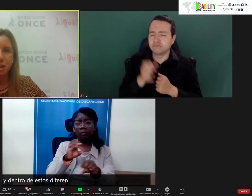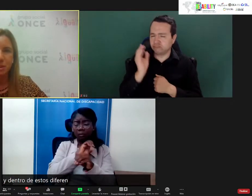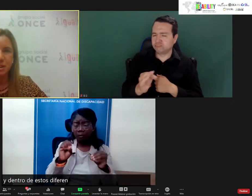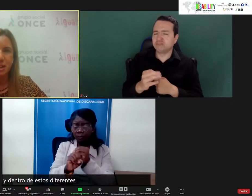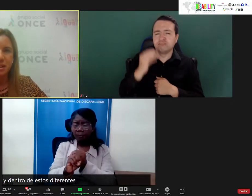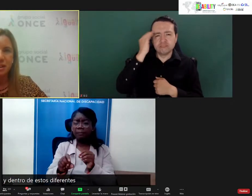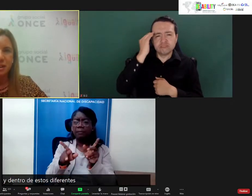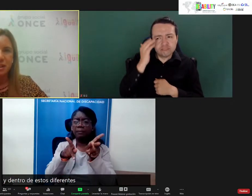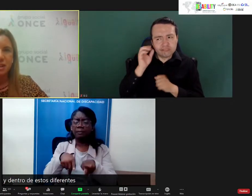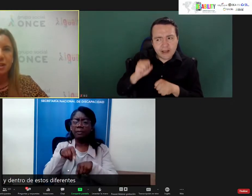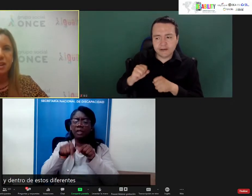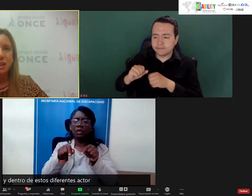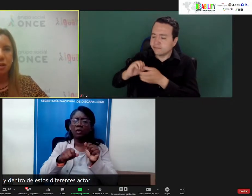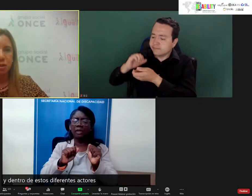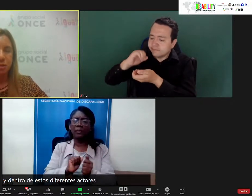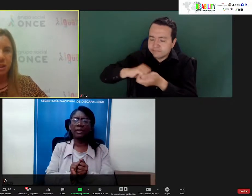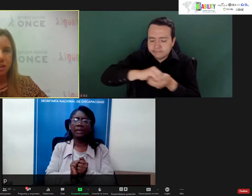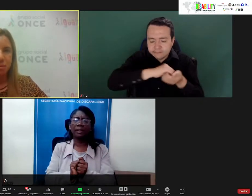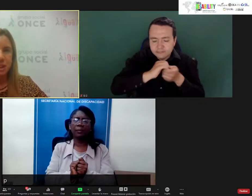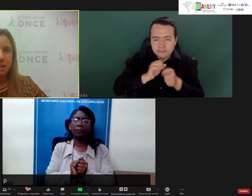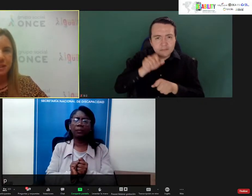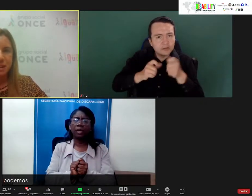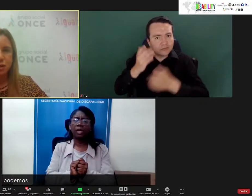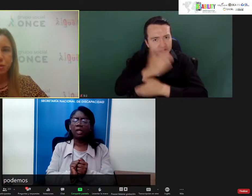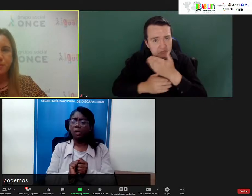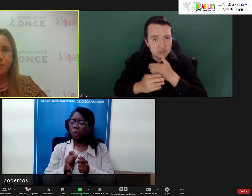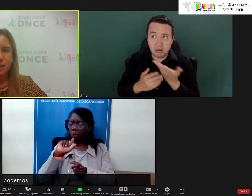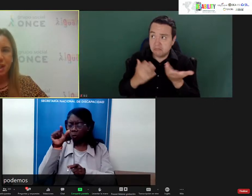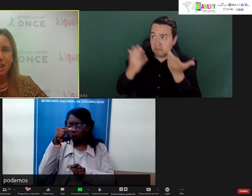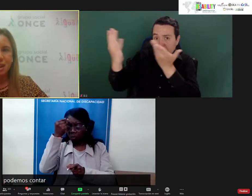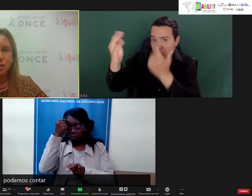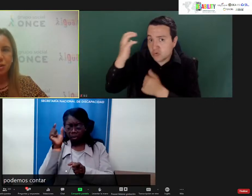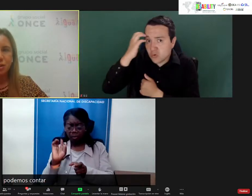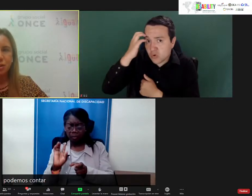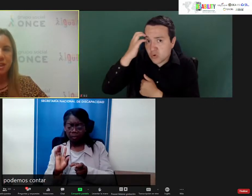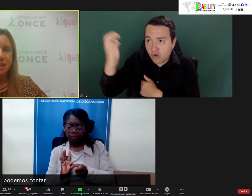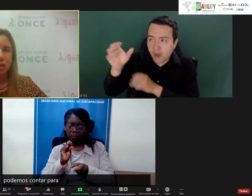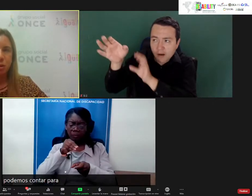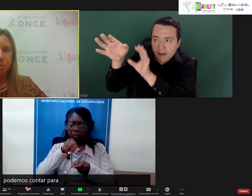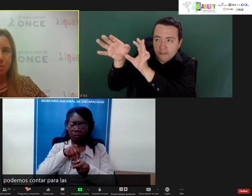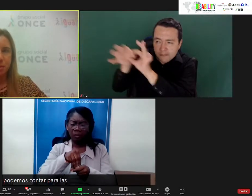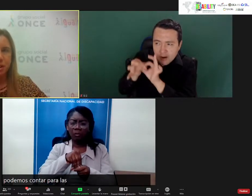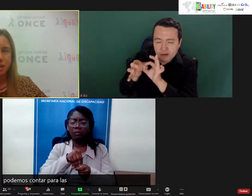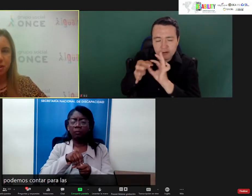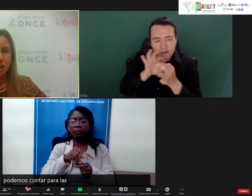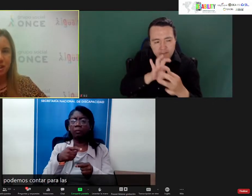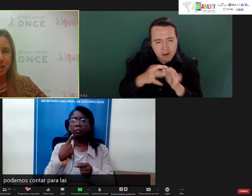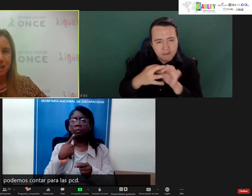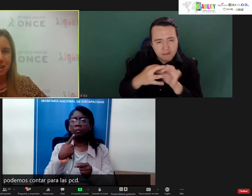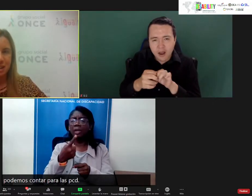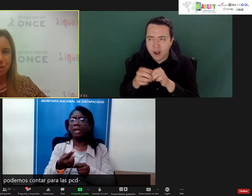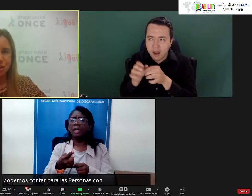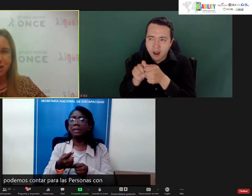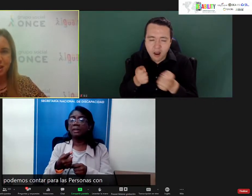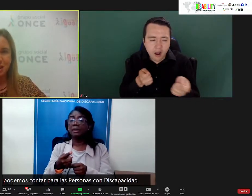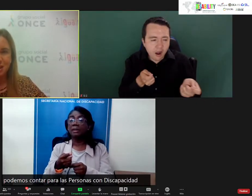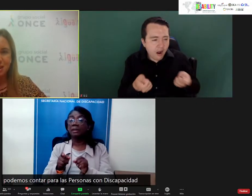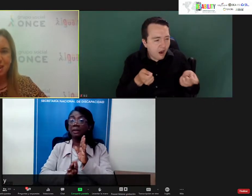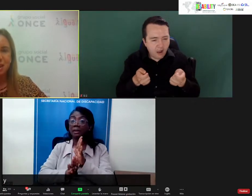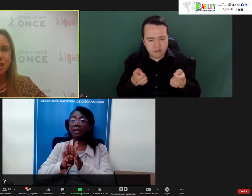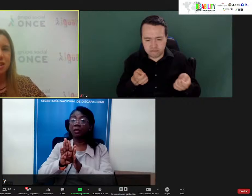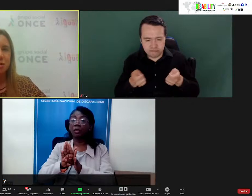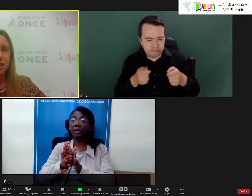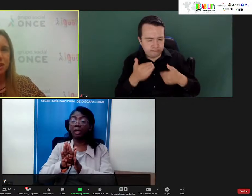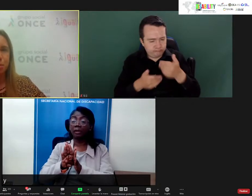we can have from the organizations of persons with disabilities and the government is strategic alliance to be able to